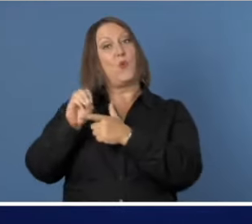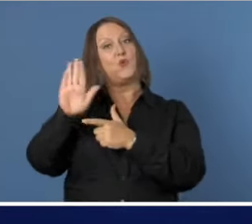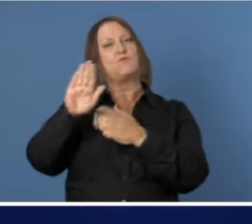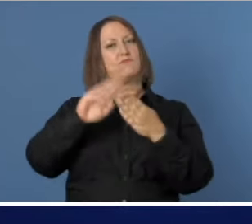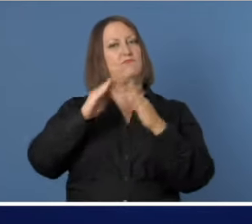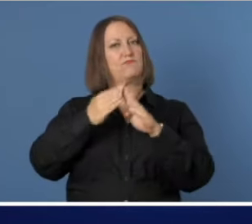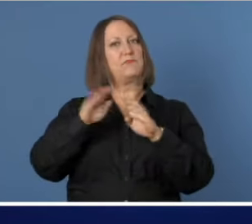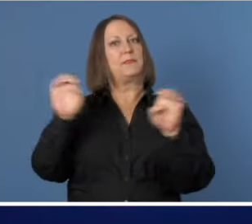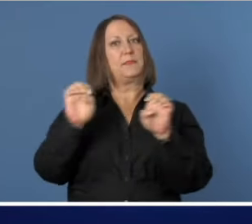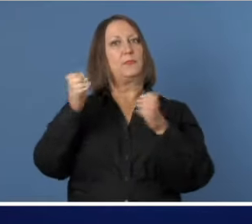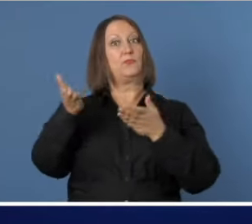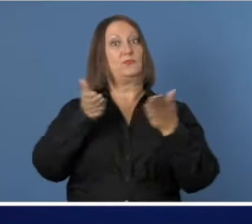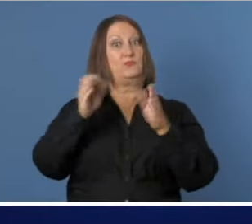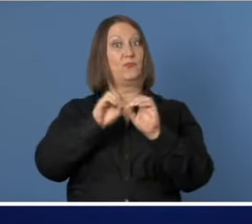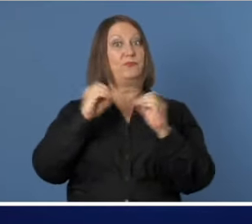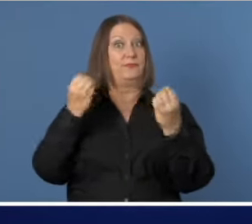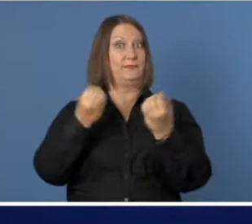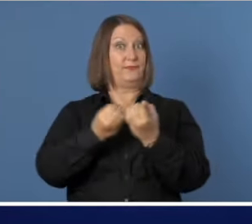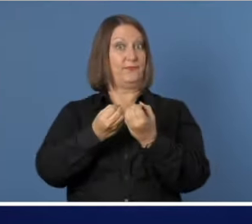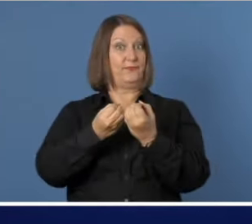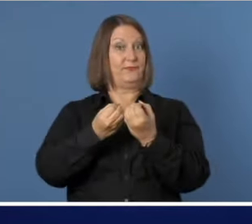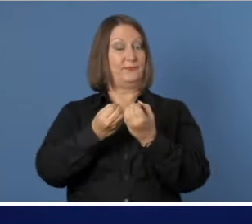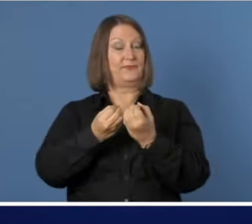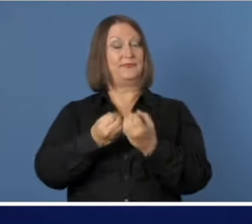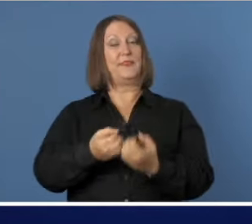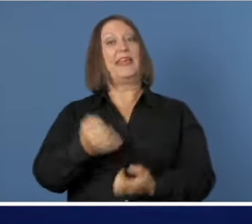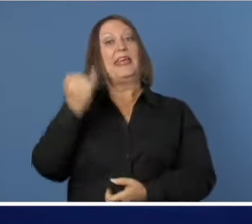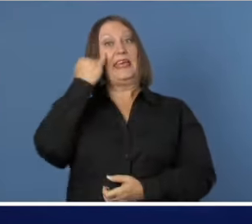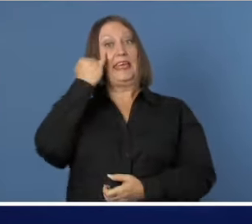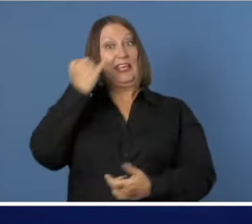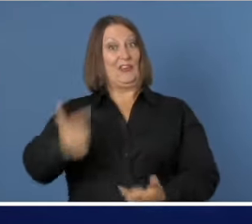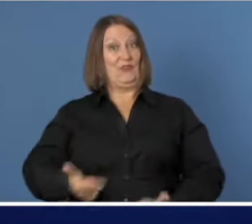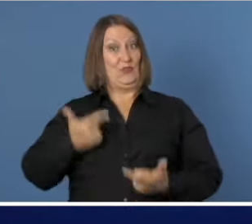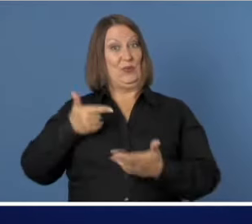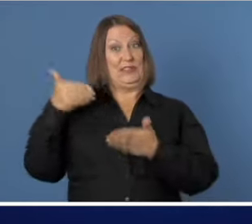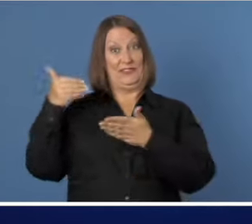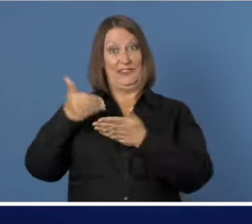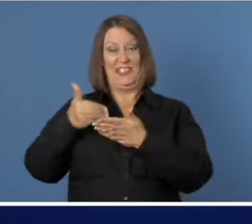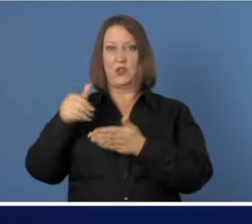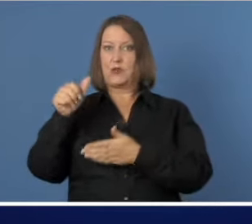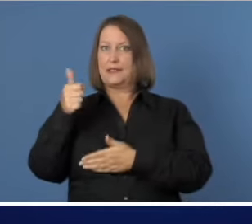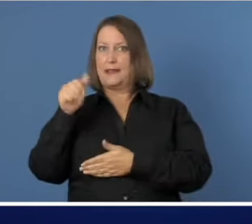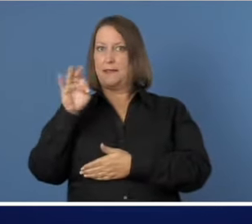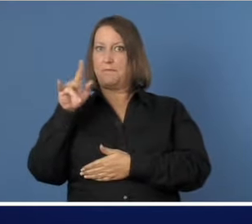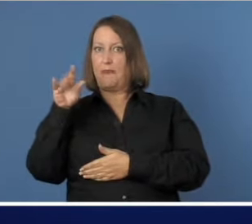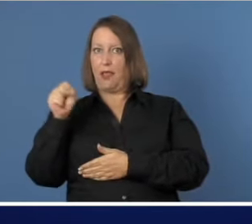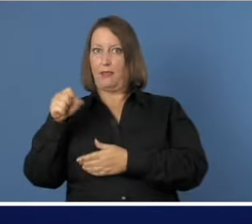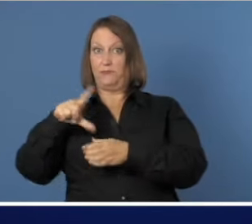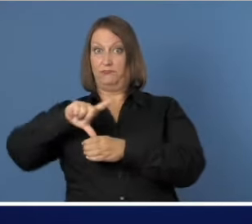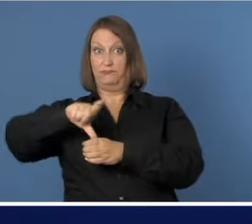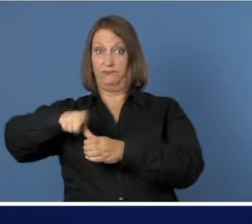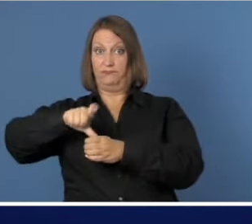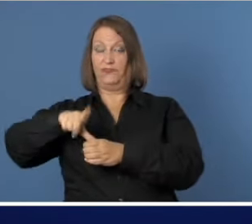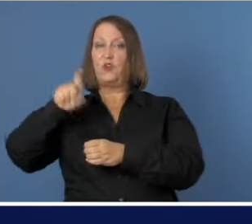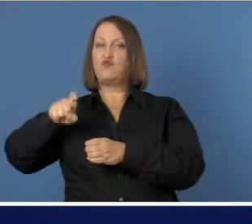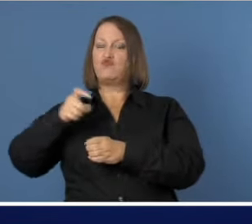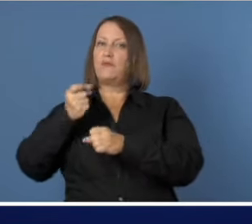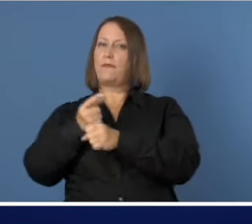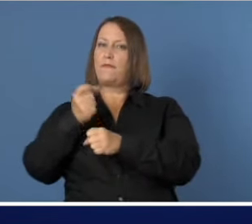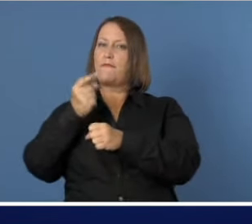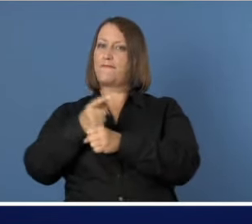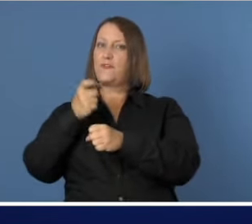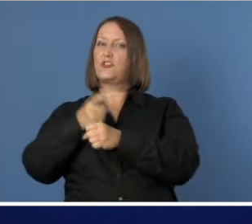or your local emergency services office. If you live within 10 miles of the power plant, you should receive